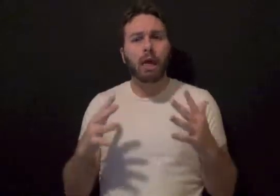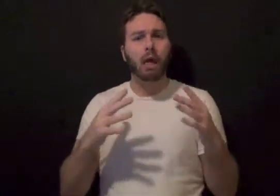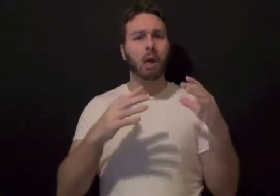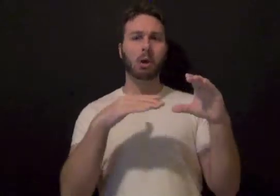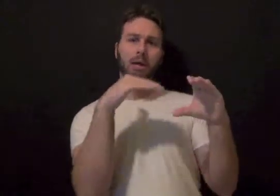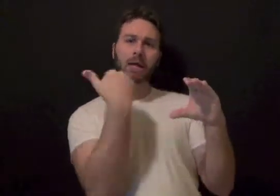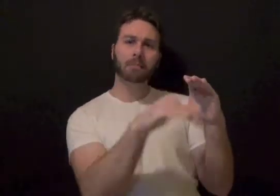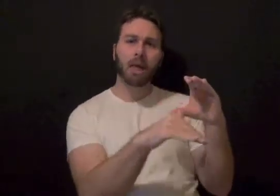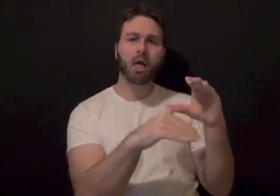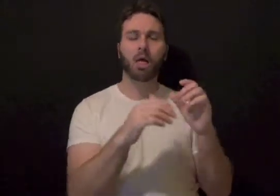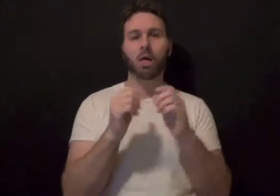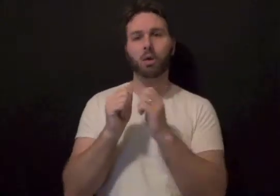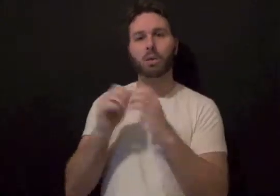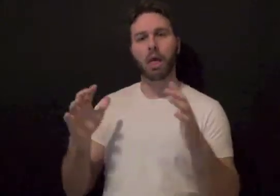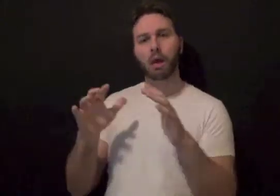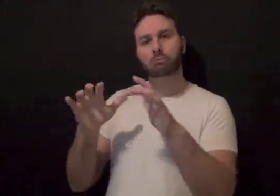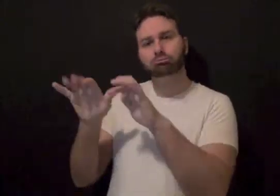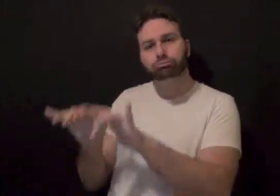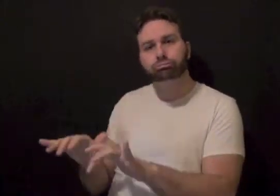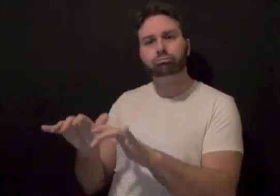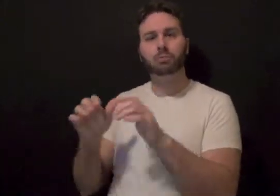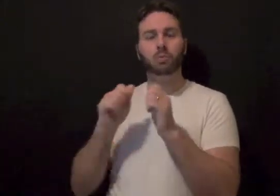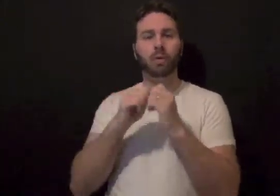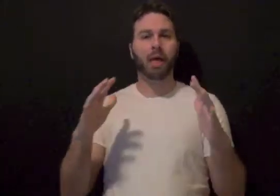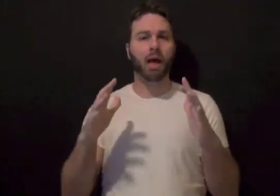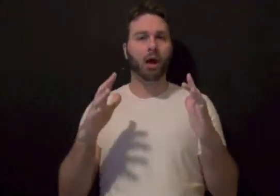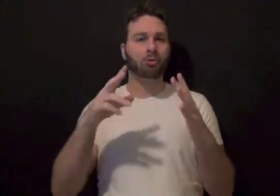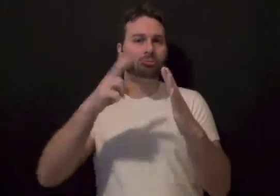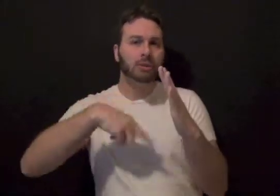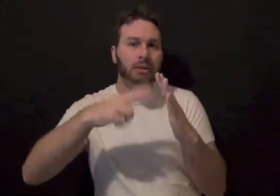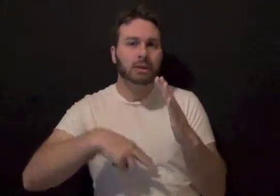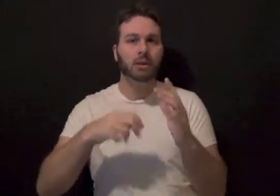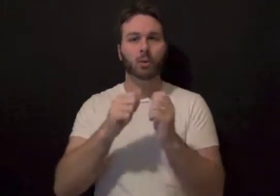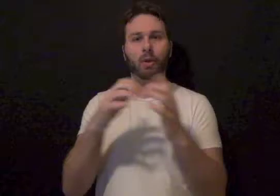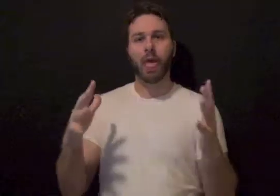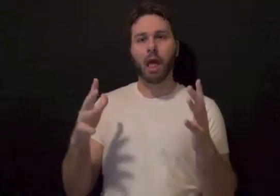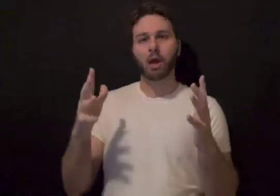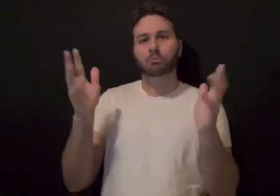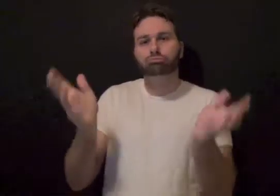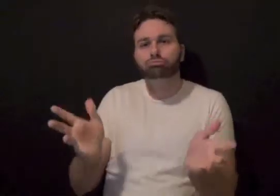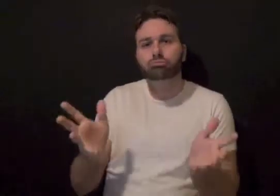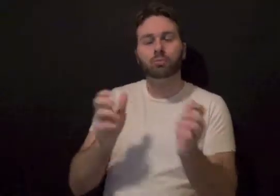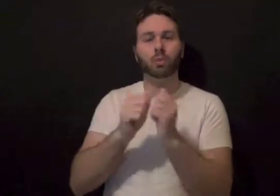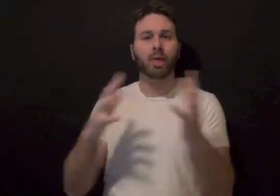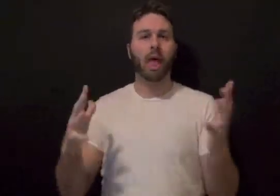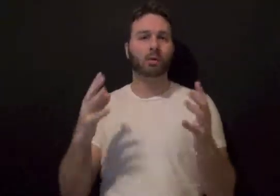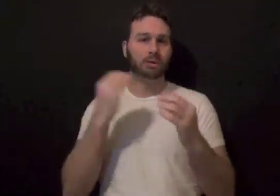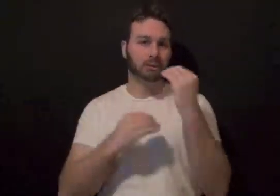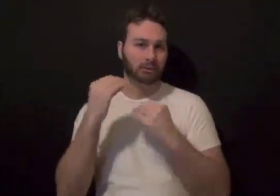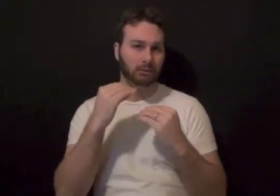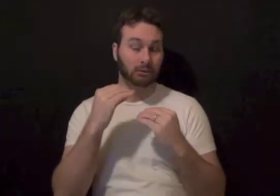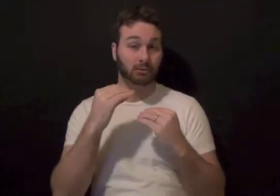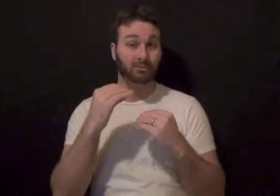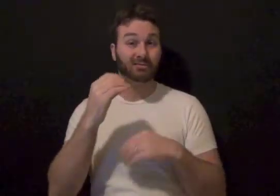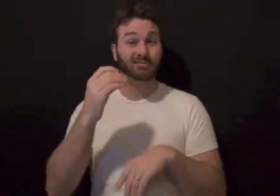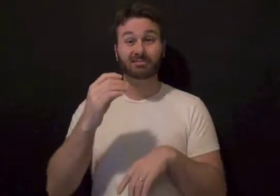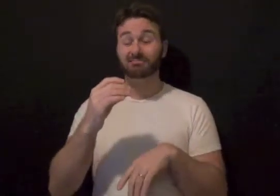no internet, no TV, no chatting, no eating, no reading. Not even sitting there reminiscing about the past or planning for the